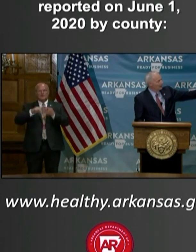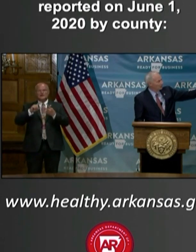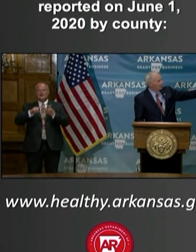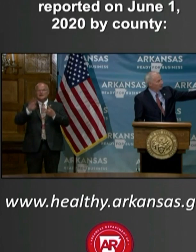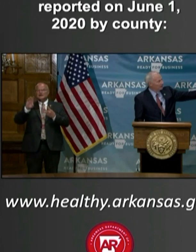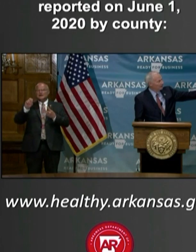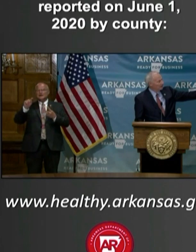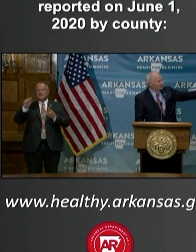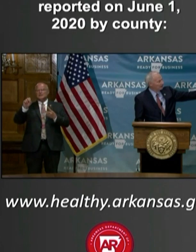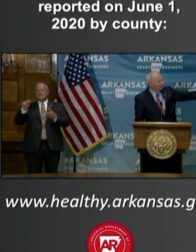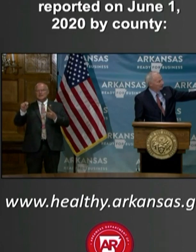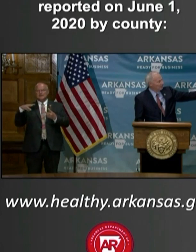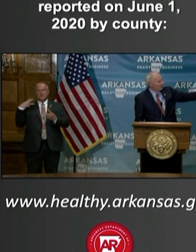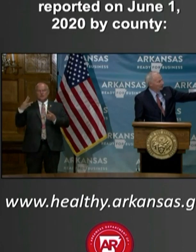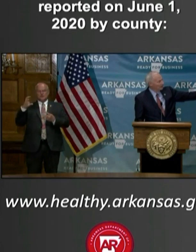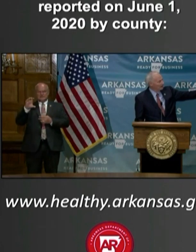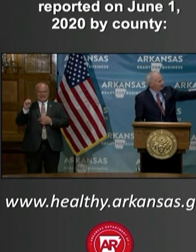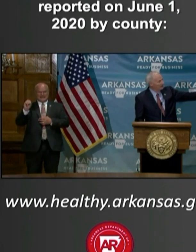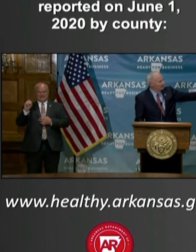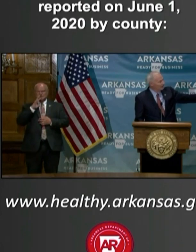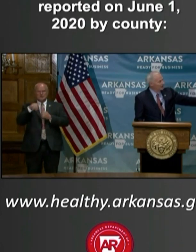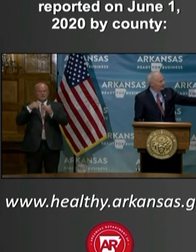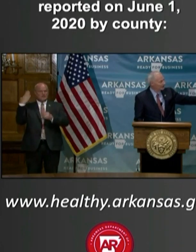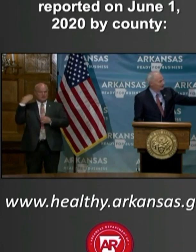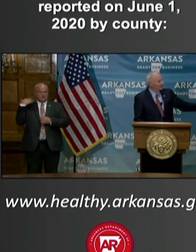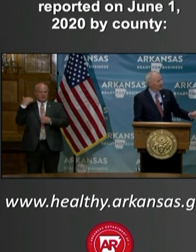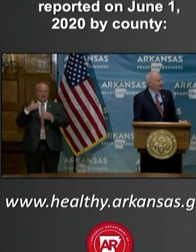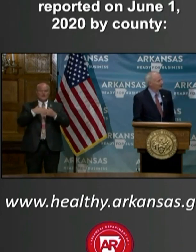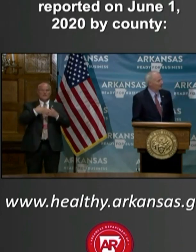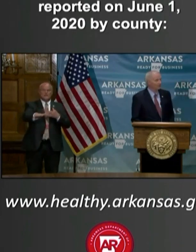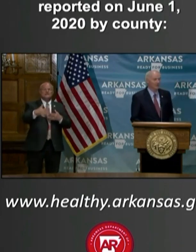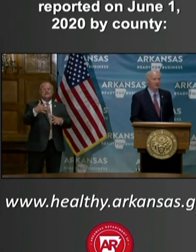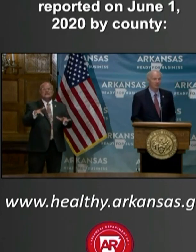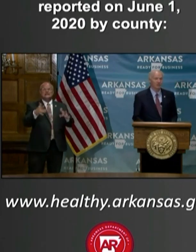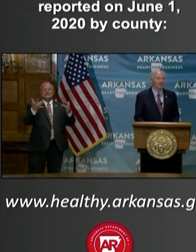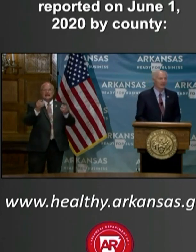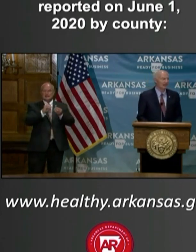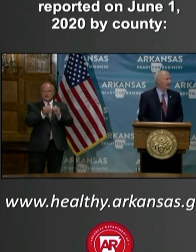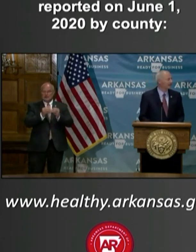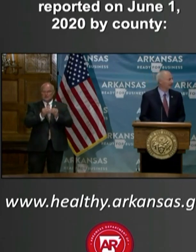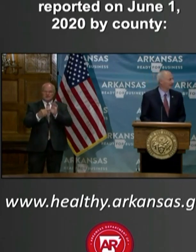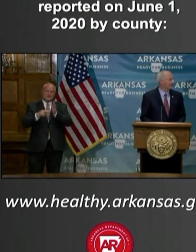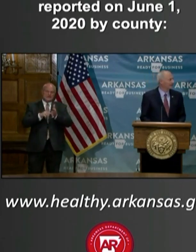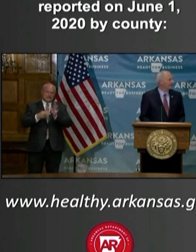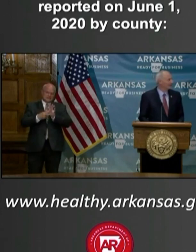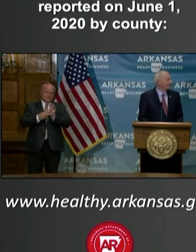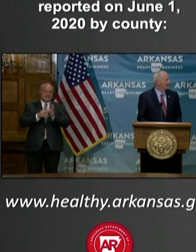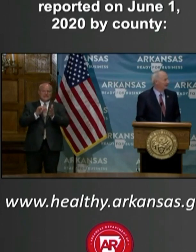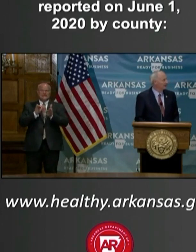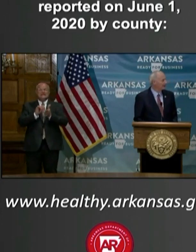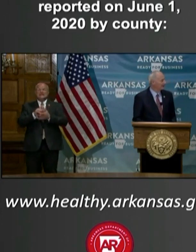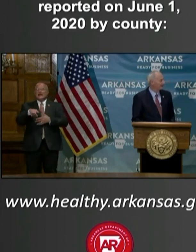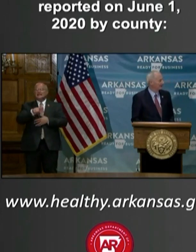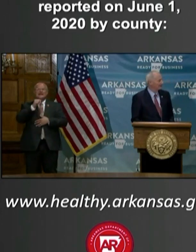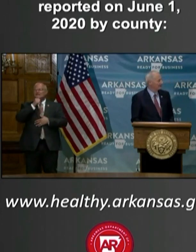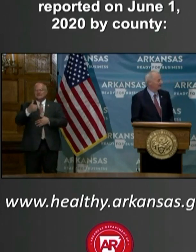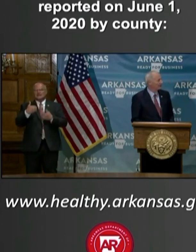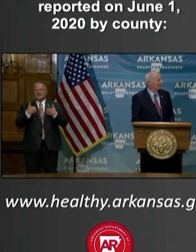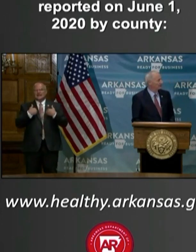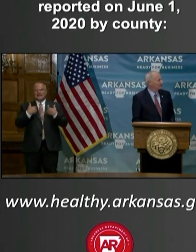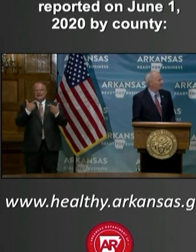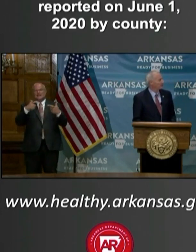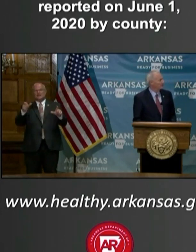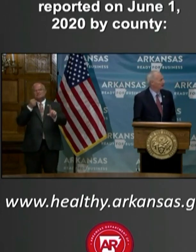Washington County, where we've talked about before, and then the rest are in the lighter numbers, which indicate that they have not had